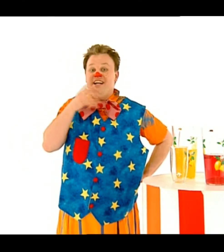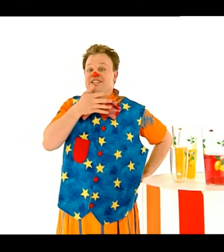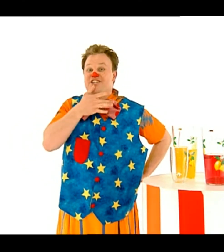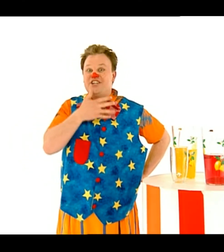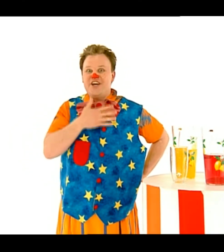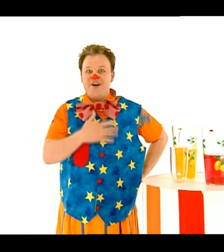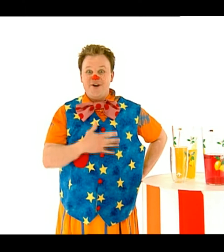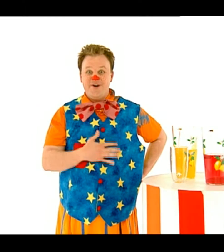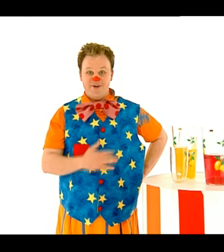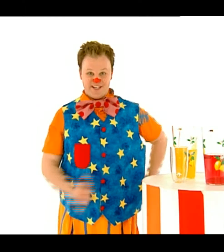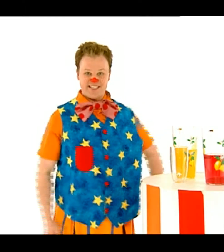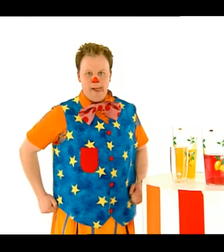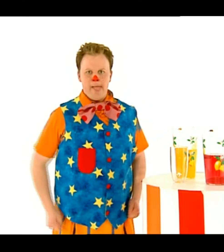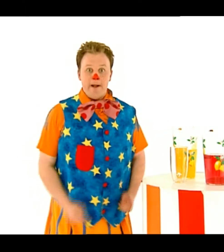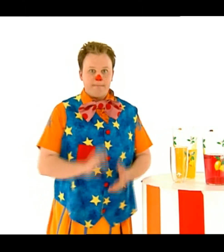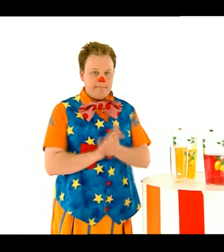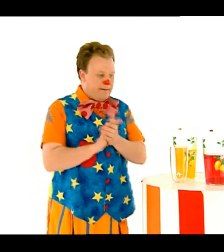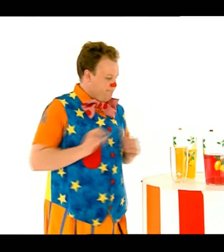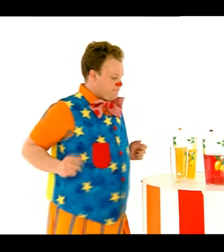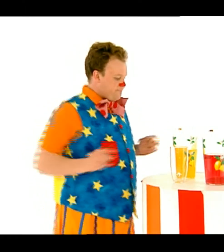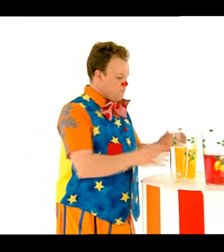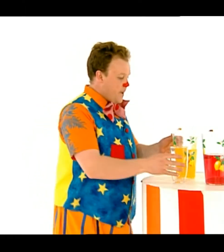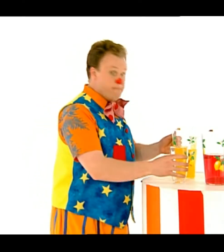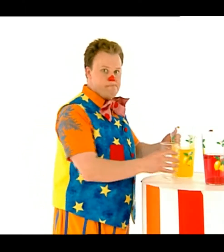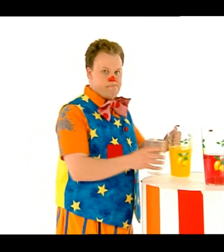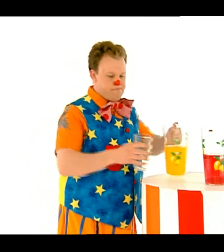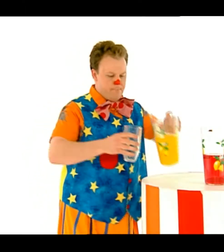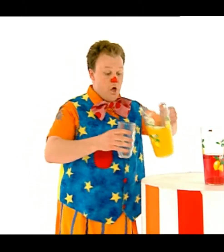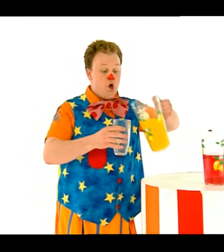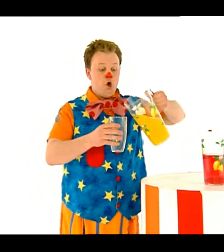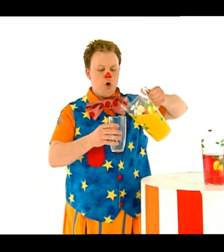orange juice. Mmm.